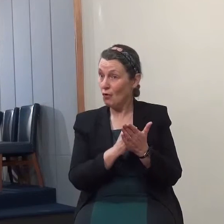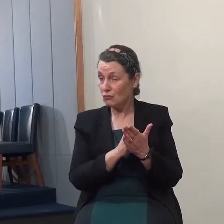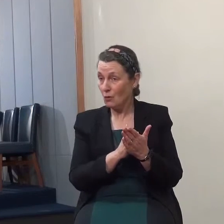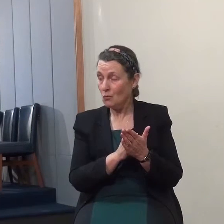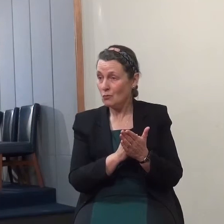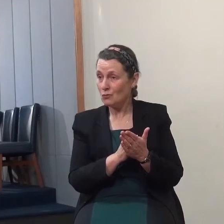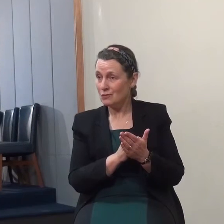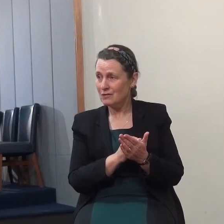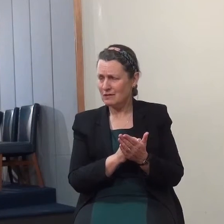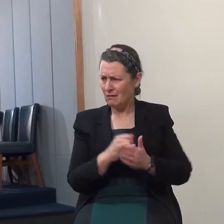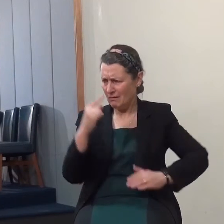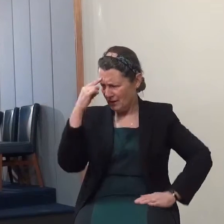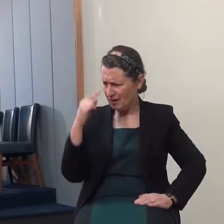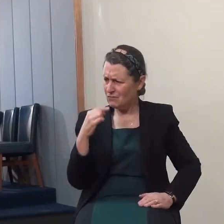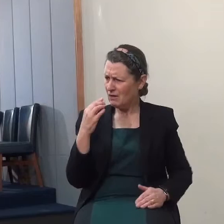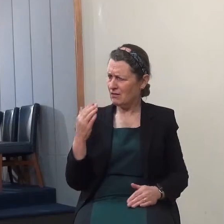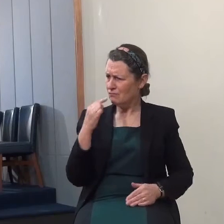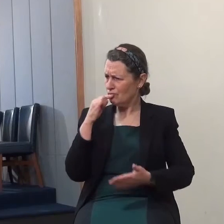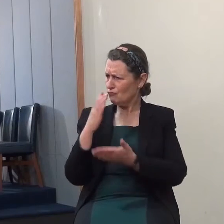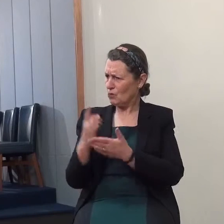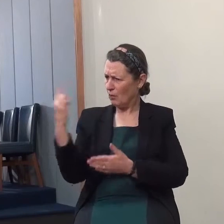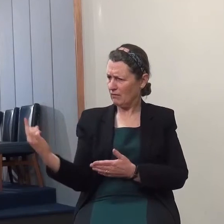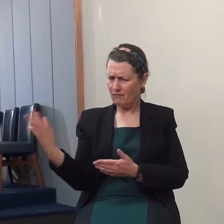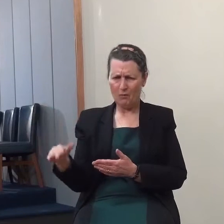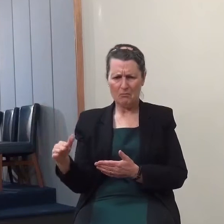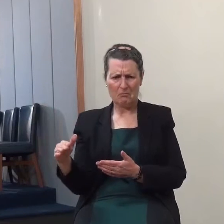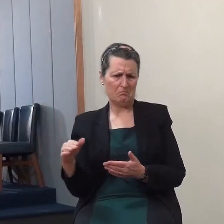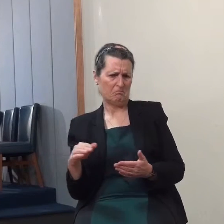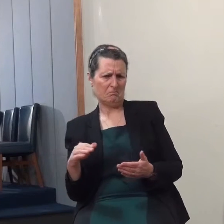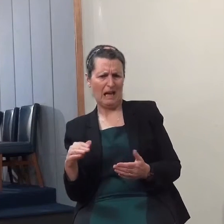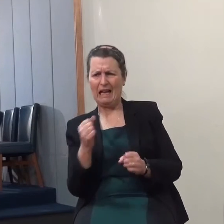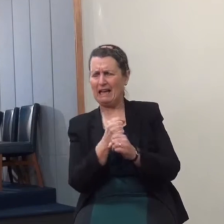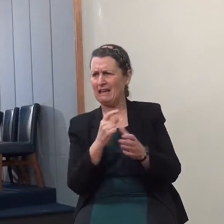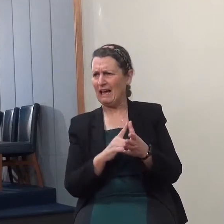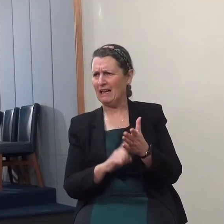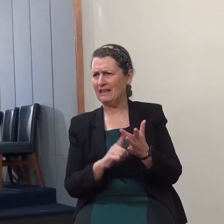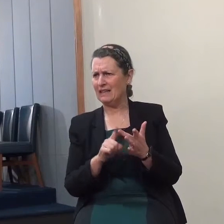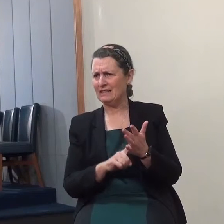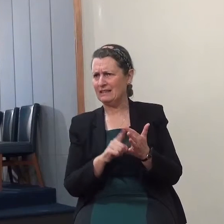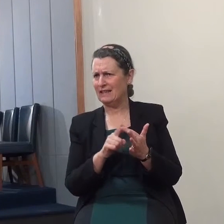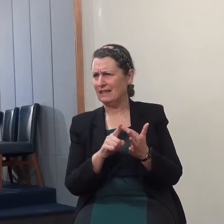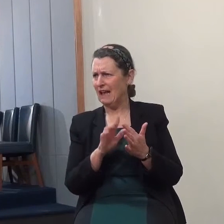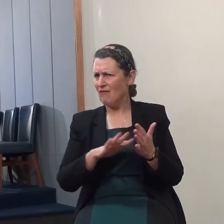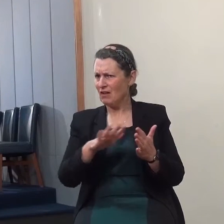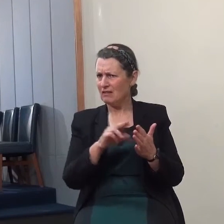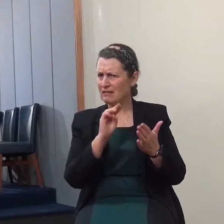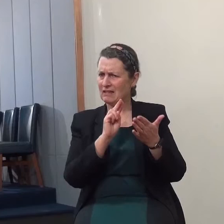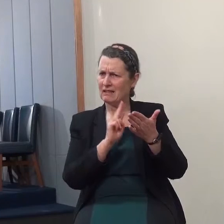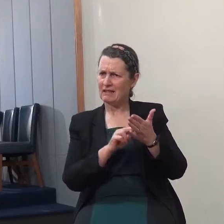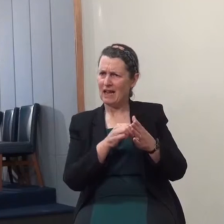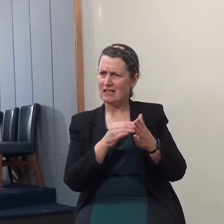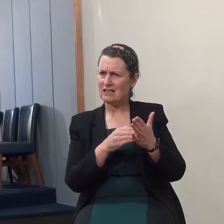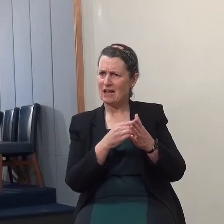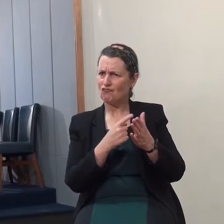wonderful as Messiah, come out of Nazareth? We don't read of that. Philip didn't know the answer to that. He